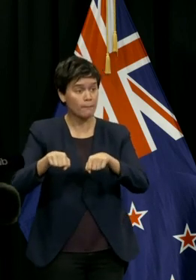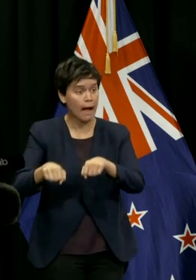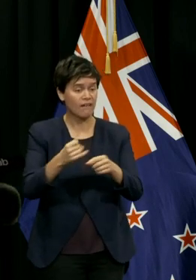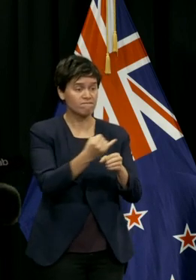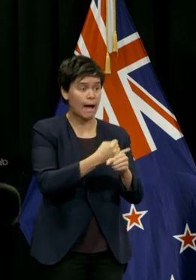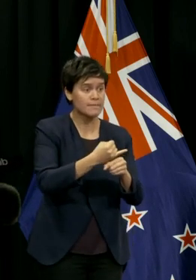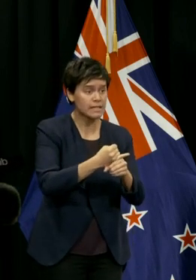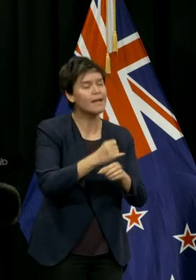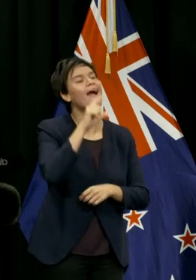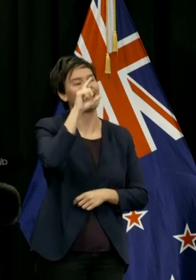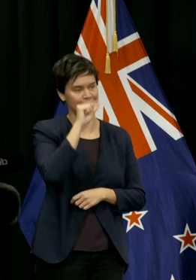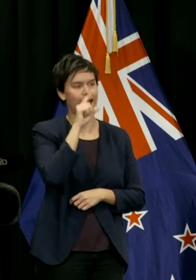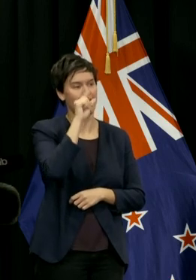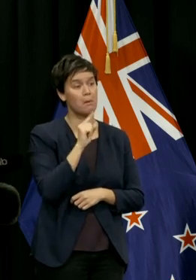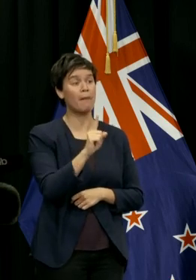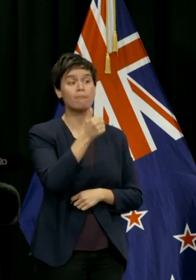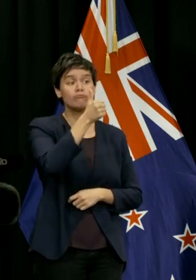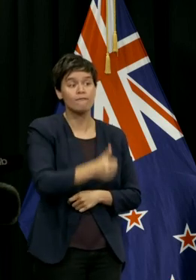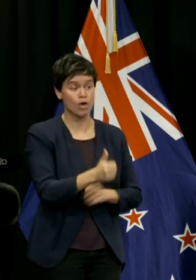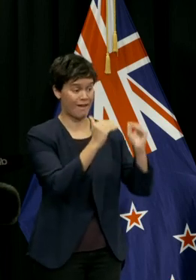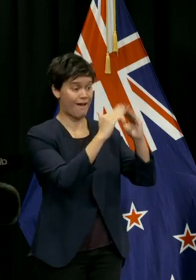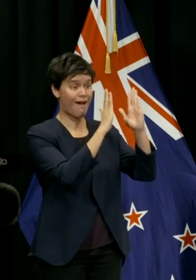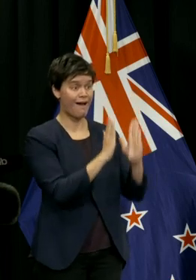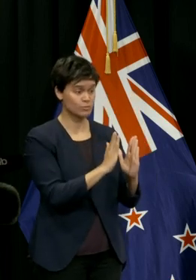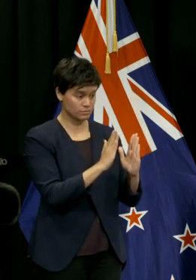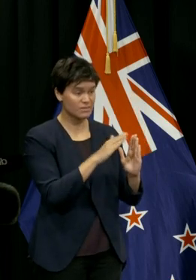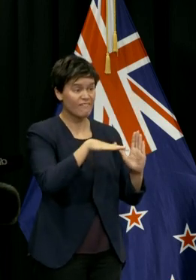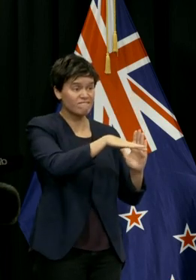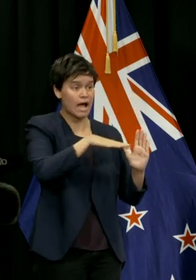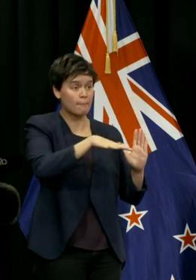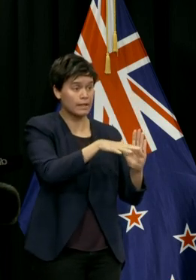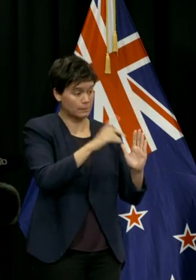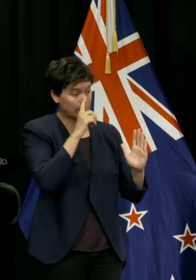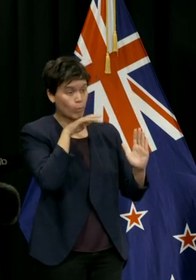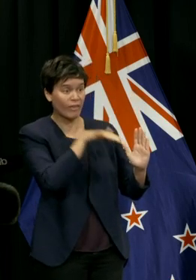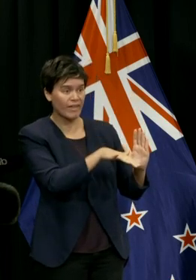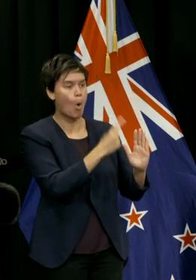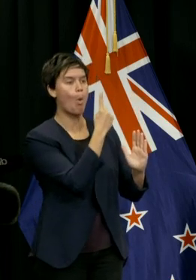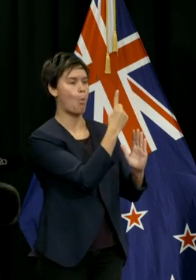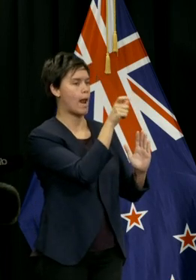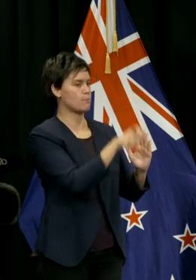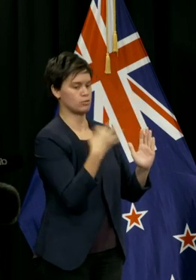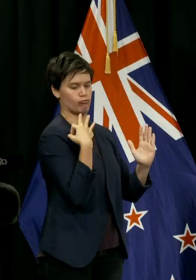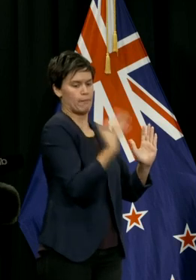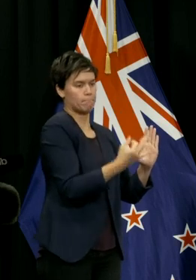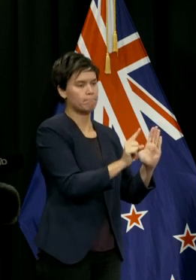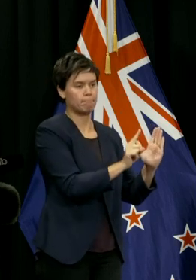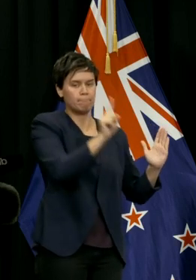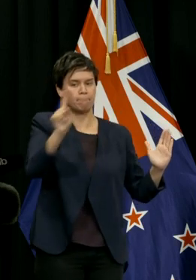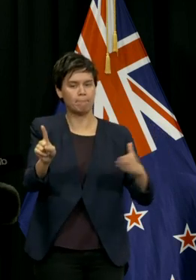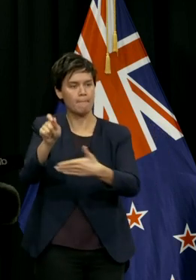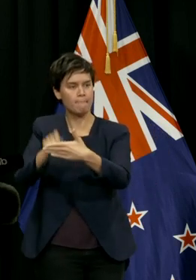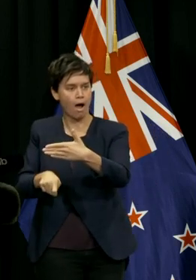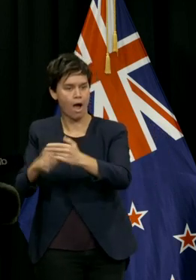there is just one person per household and that they follow the instructions of staff. They are keeping us safe.